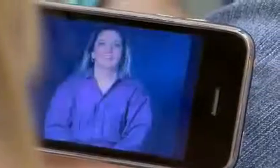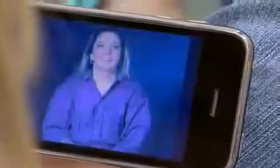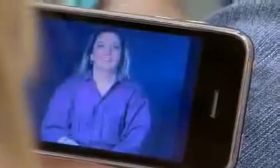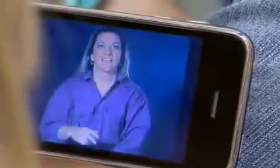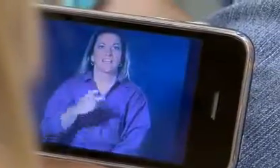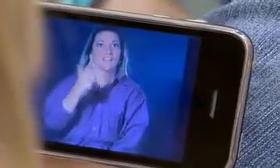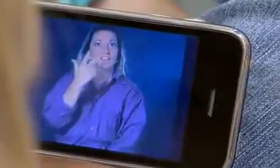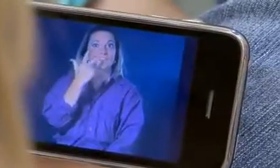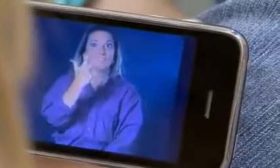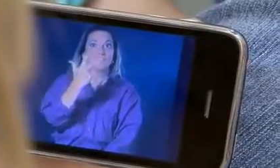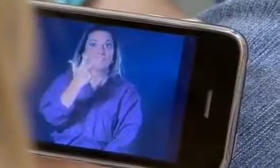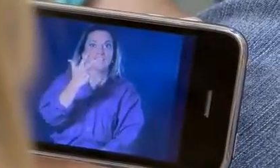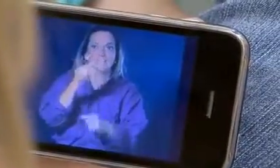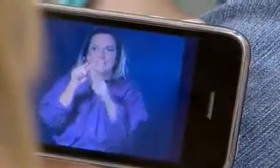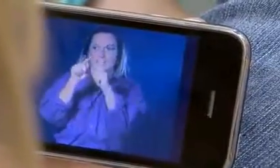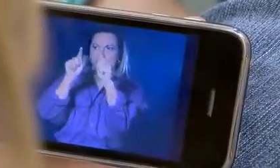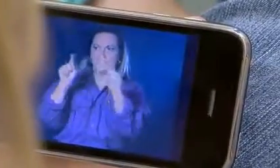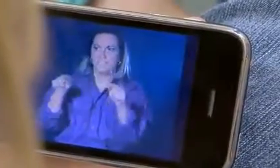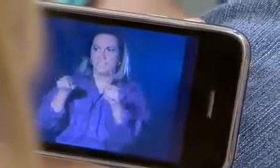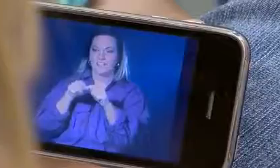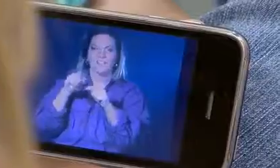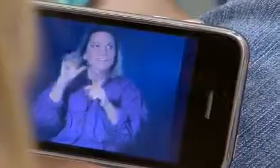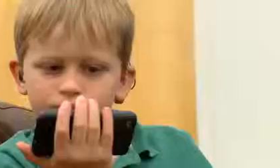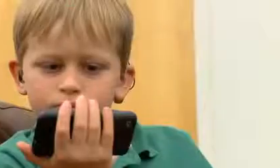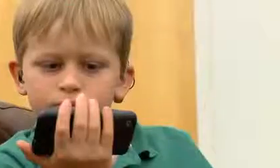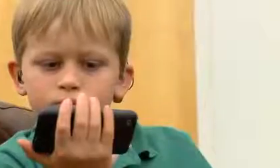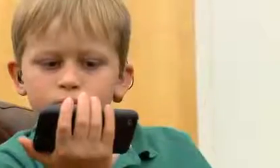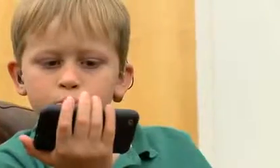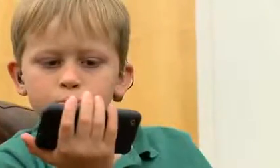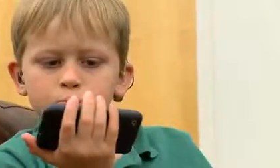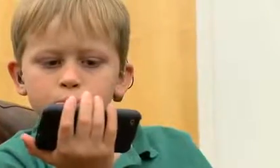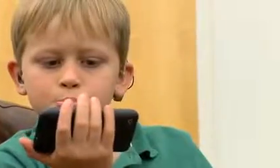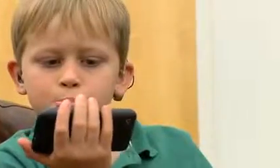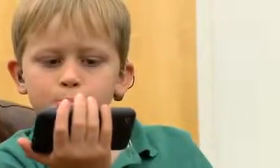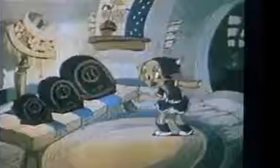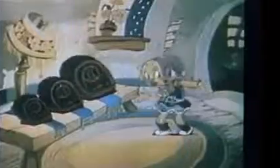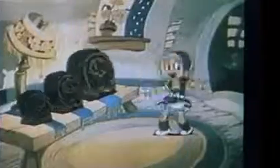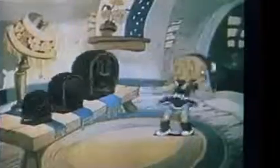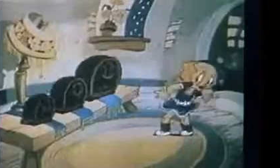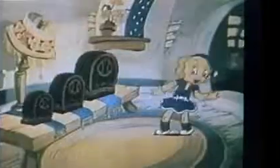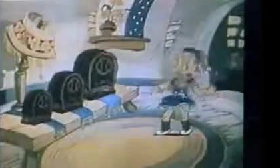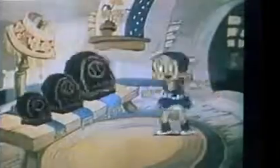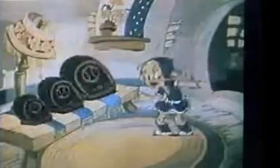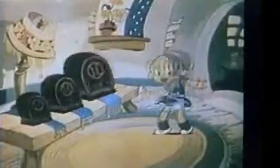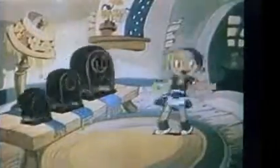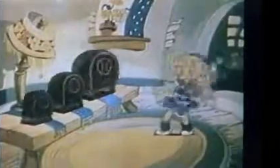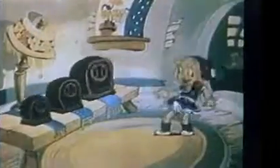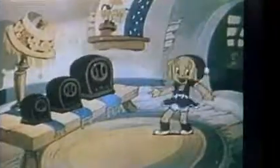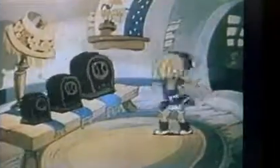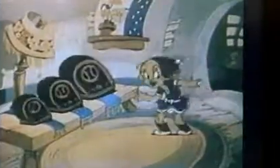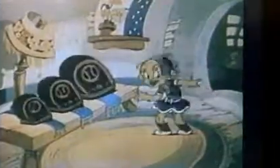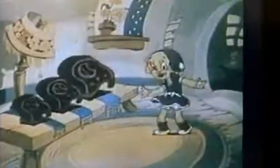CAPTIONS ON CARTOONS SO THE DEAF COMMUNITY CAN FINALLY GET IN ON THE NUANCES AND THE JOKES.